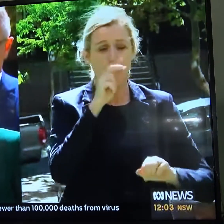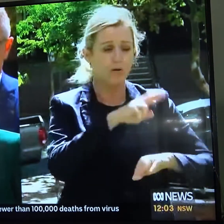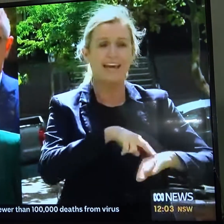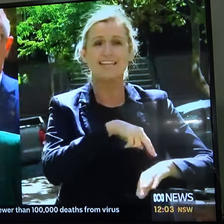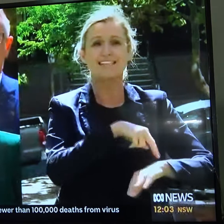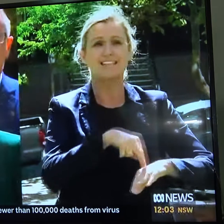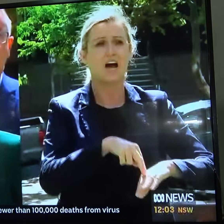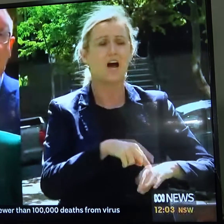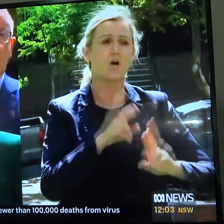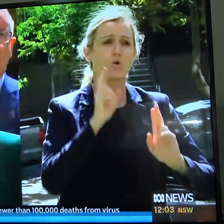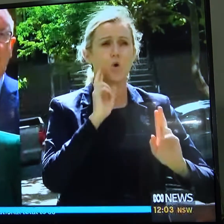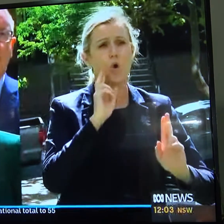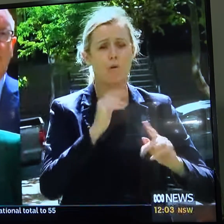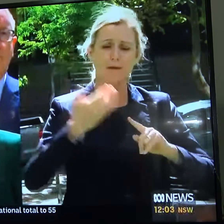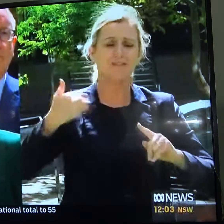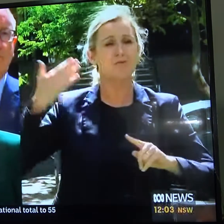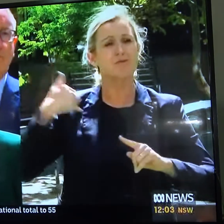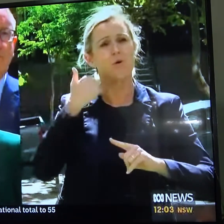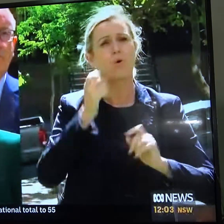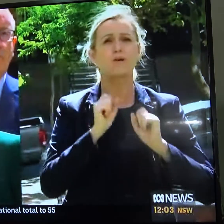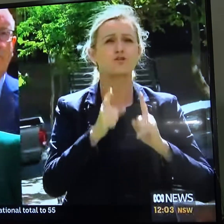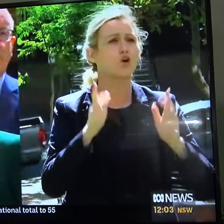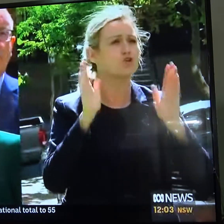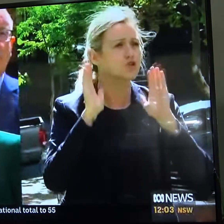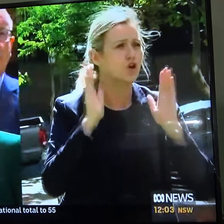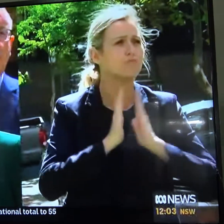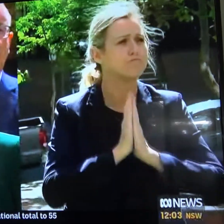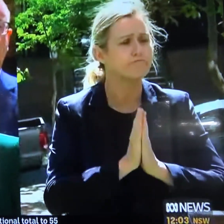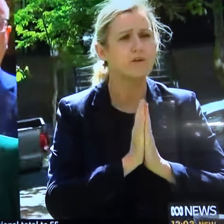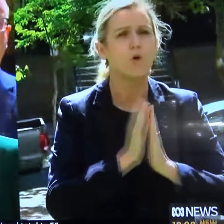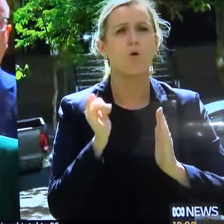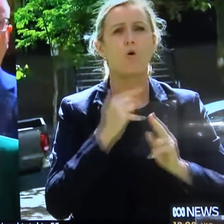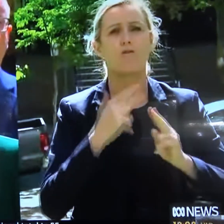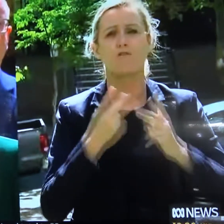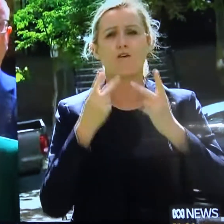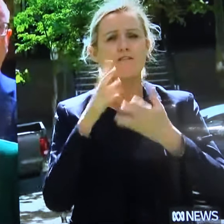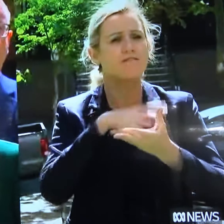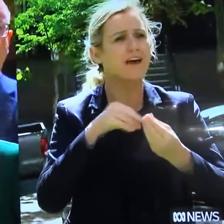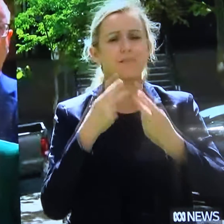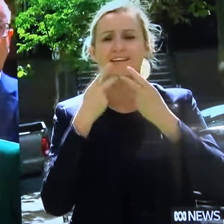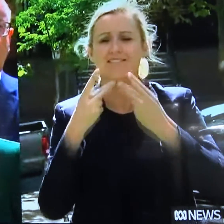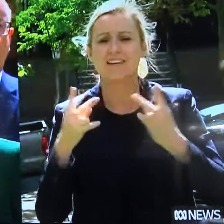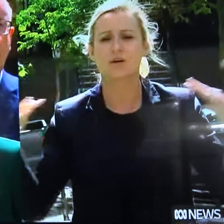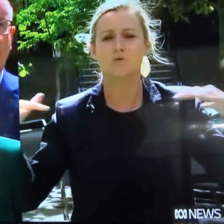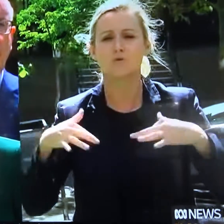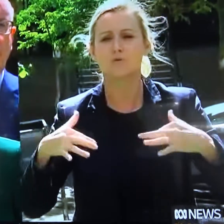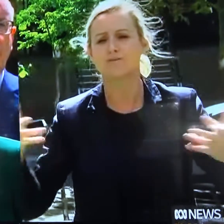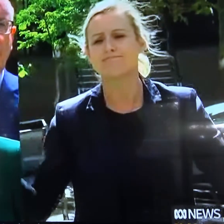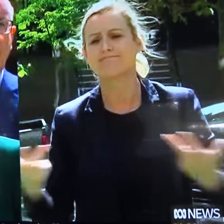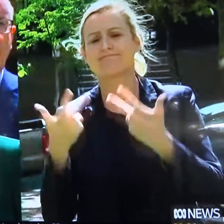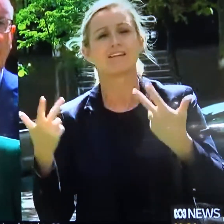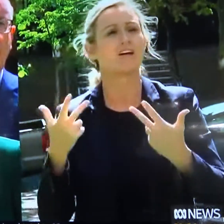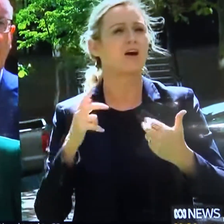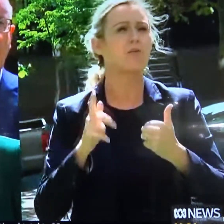gone to a place of worship, a church, or else gathered together in family homes. Unfortunately, this isn't allowed tomorrow. Can I please